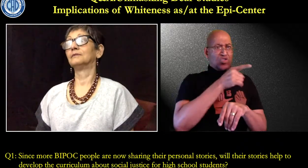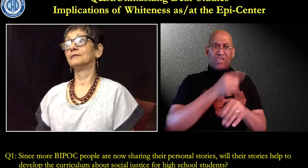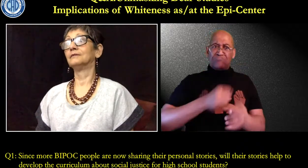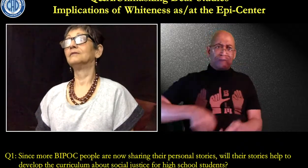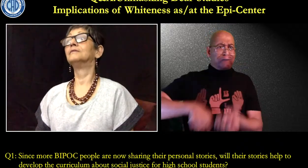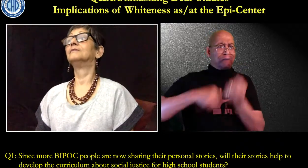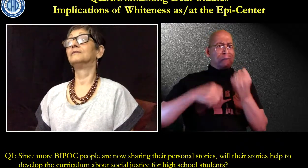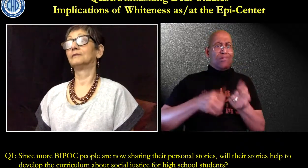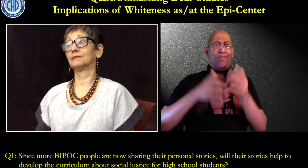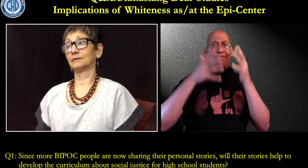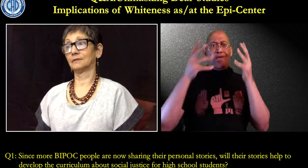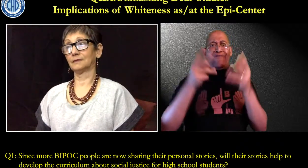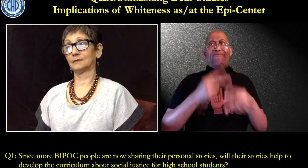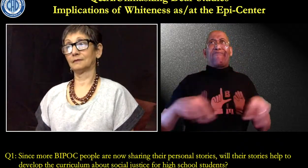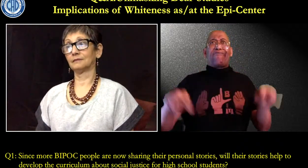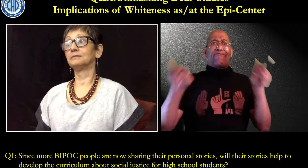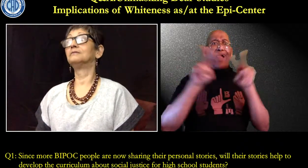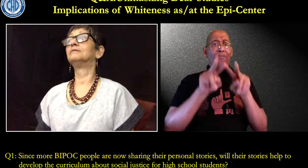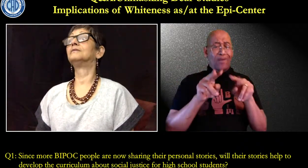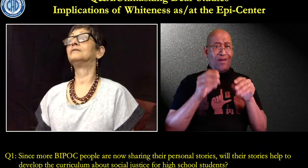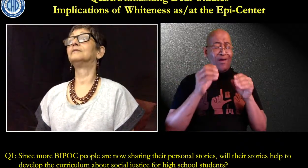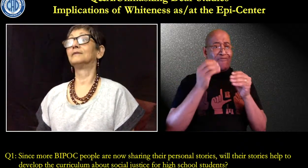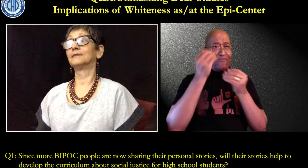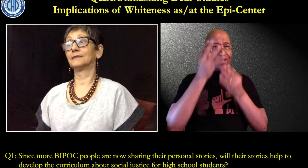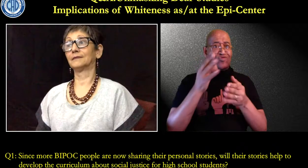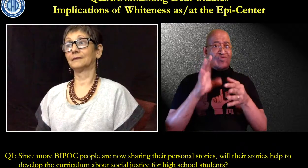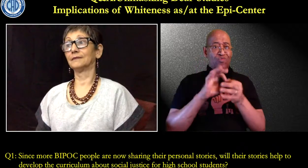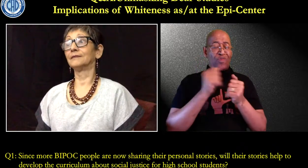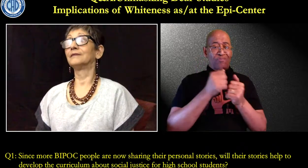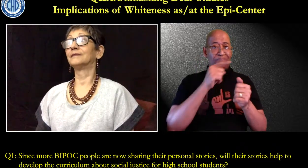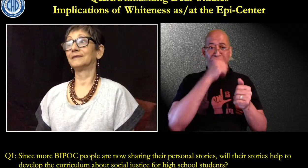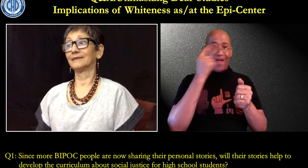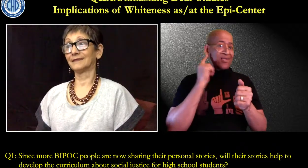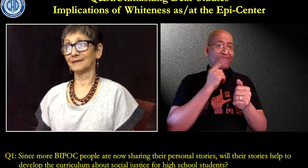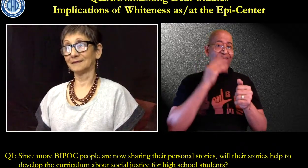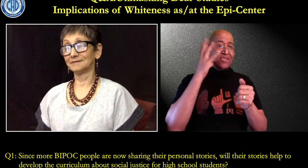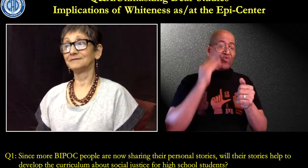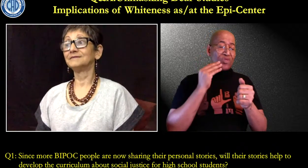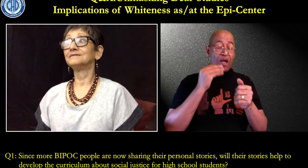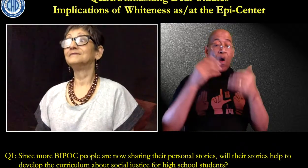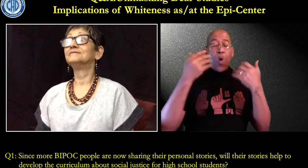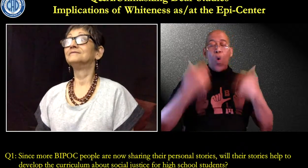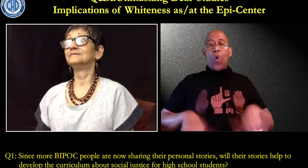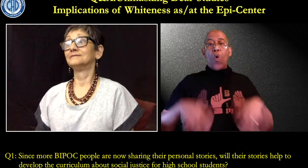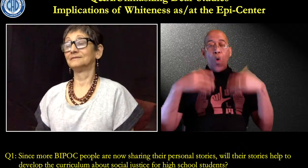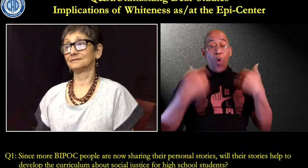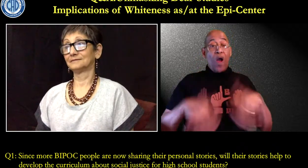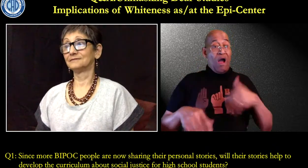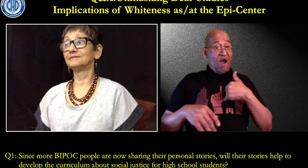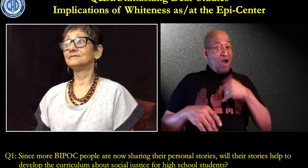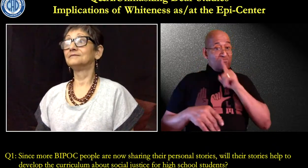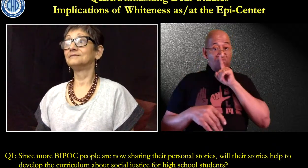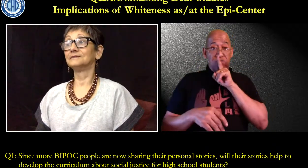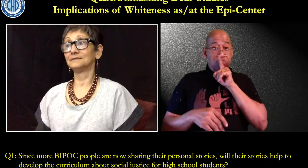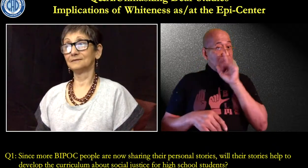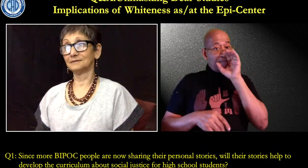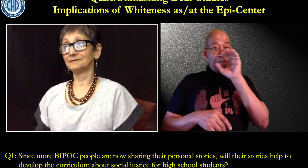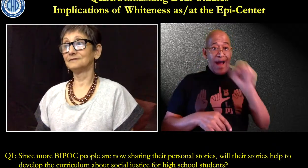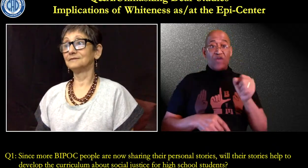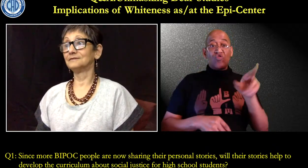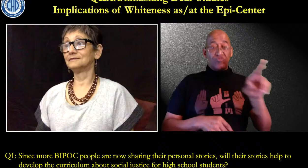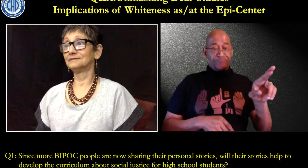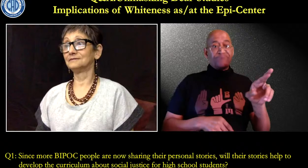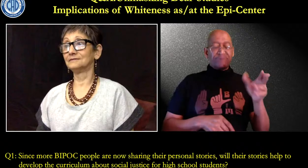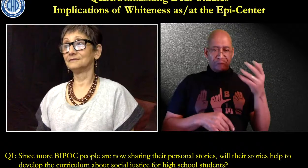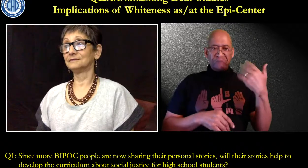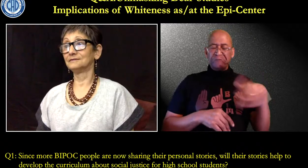Wow, he is a fantastic person. Literally a lot of history, very important information related to him. Black deaf